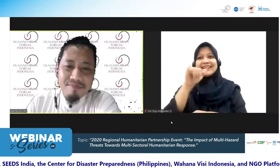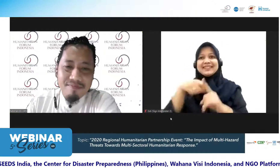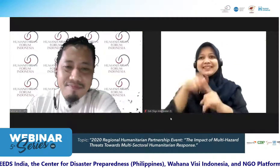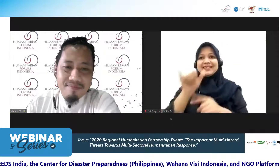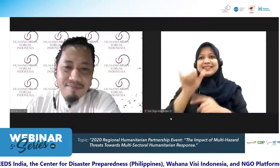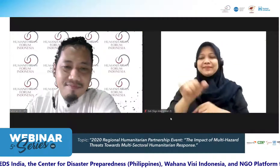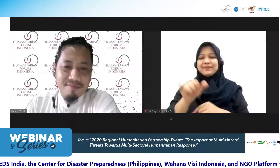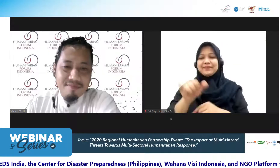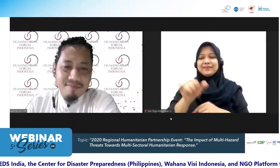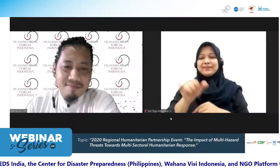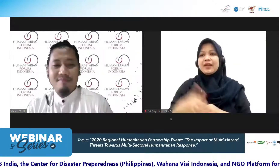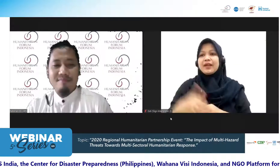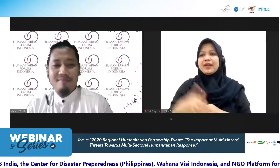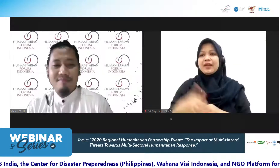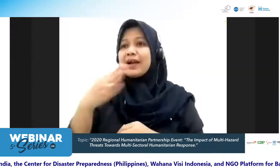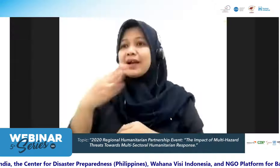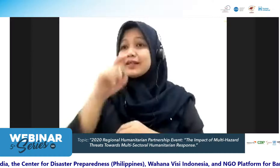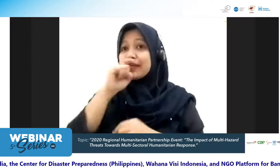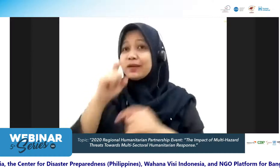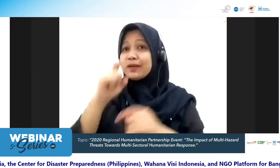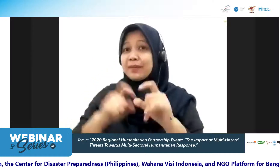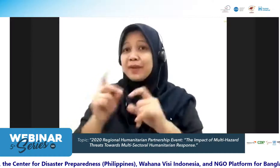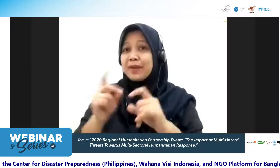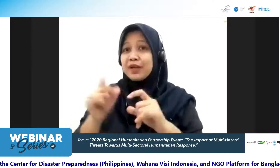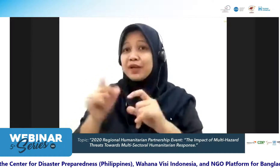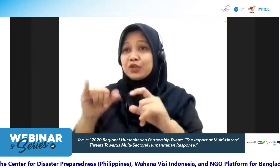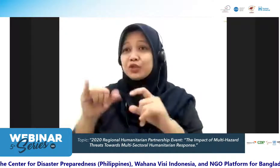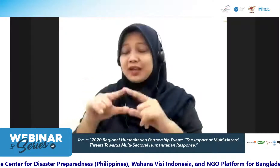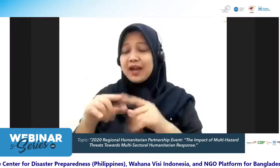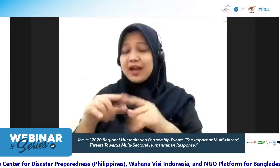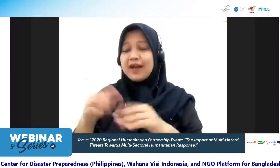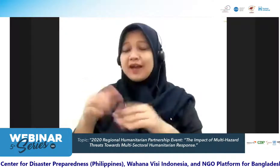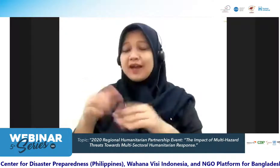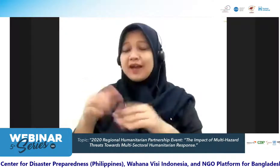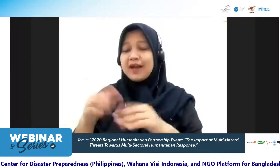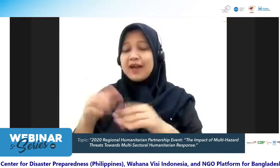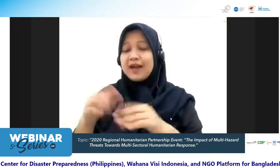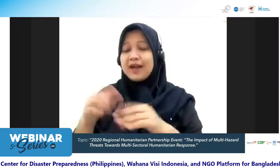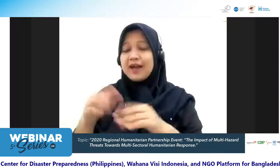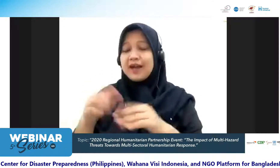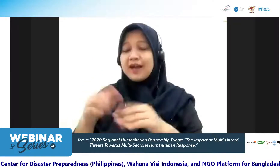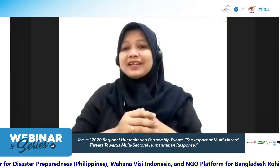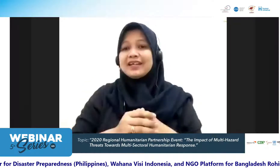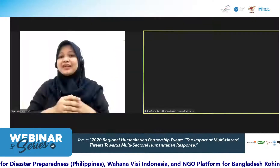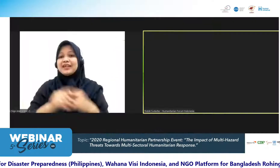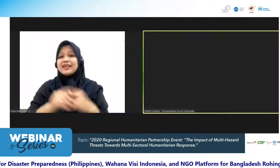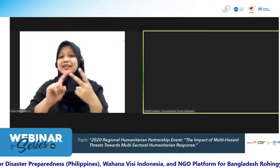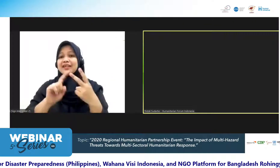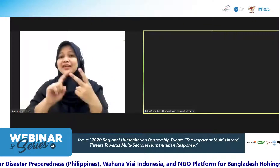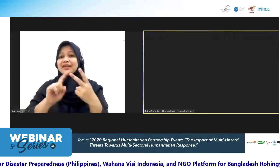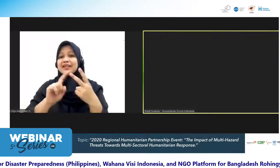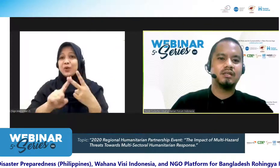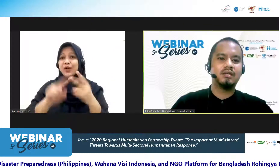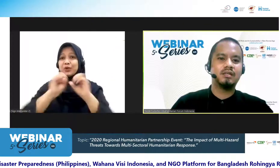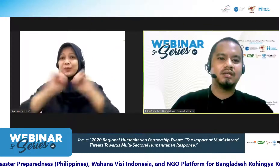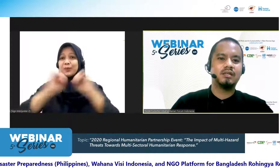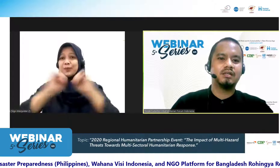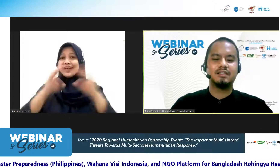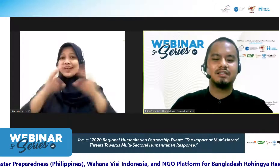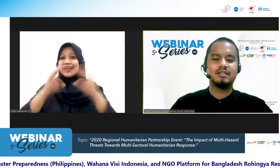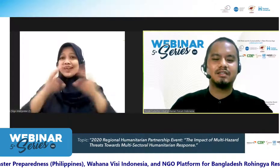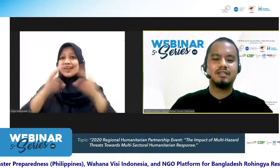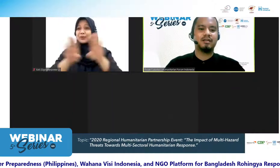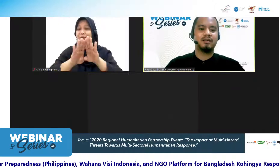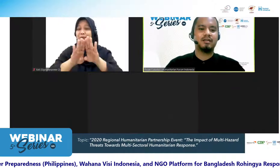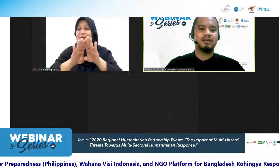Thank you, Pak Surya. So for the second closing statement will be